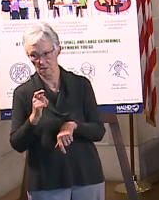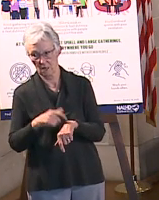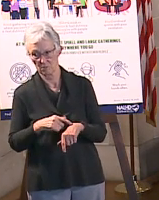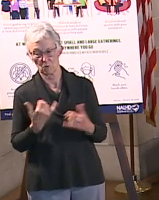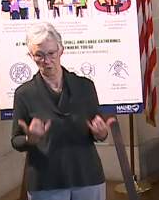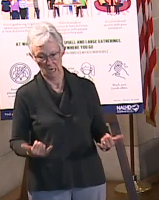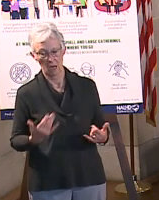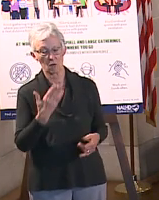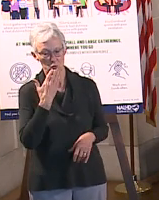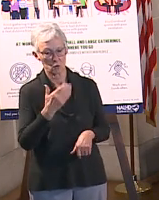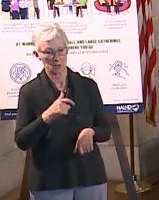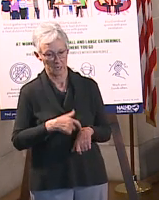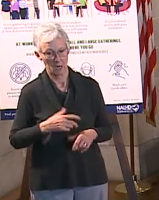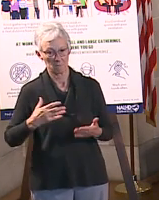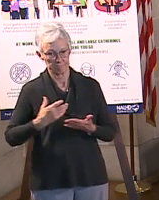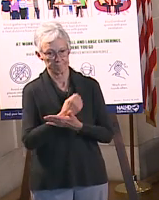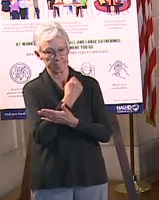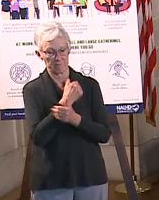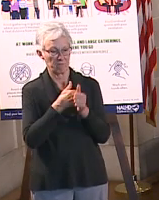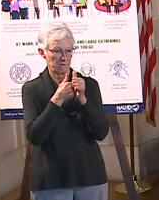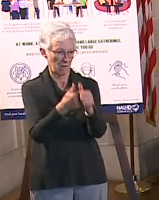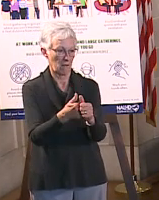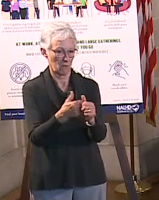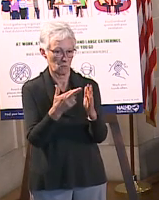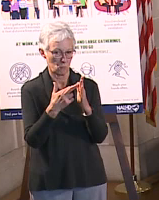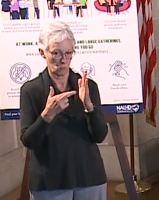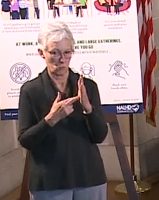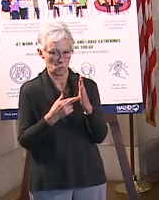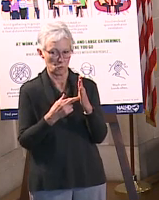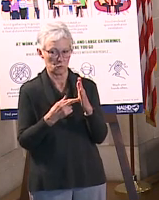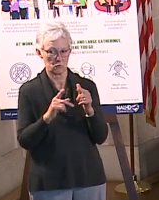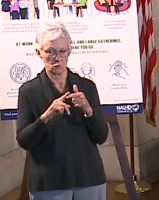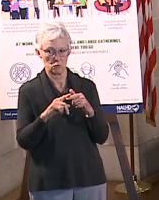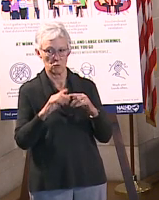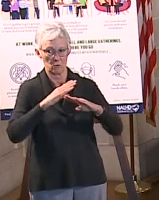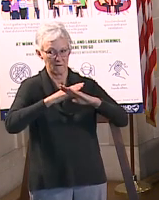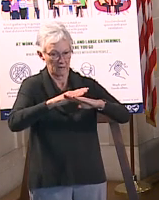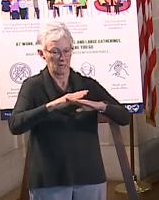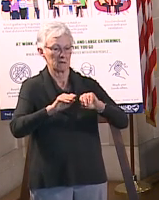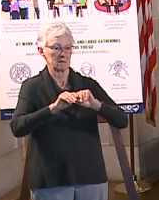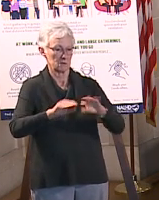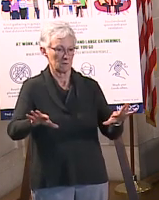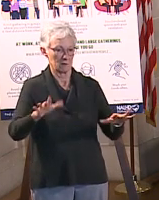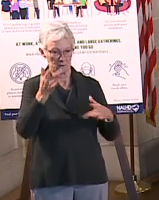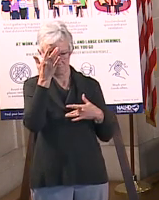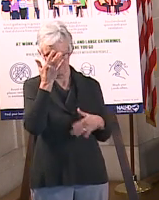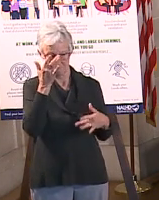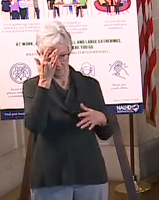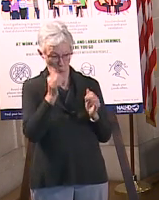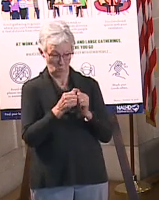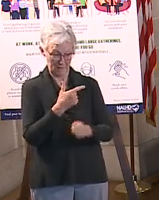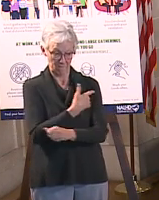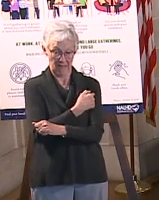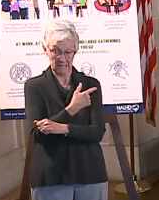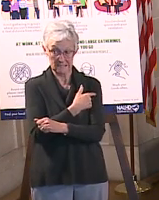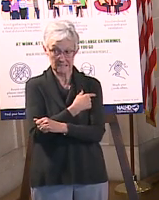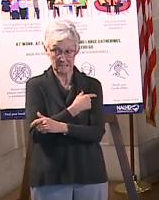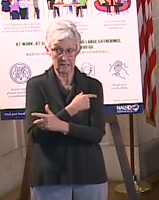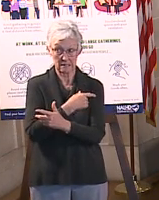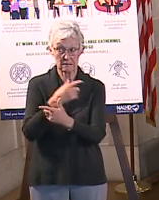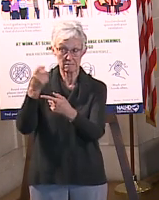now's a good time to be able to make sure we're following all of our rules with regard to slowing the spread of the pandemic. And of course, with the vaccines coming and